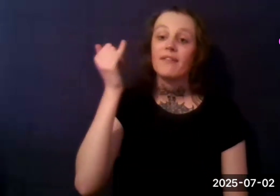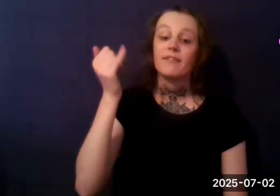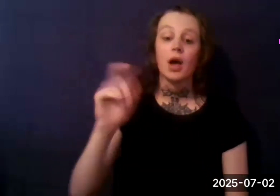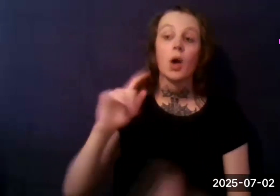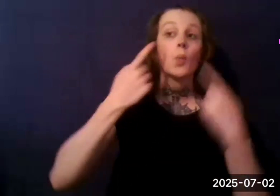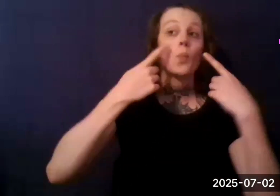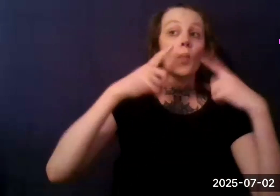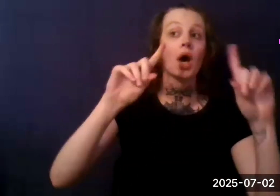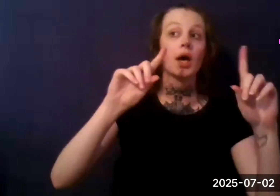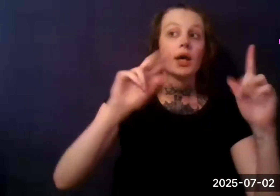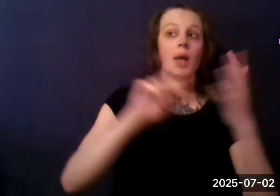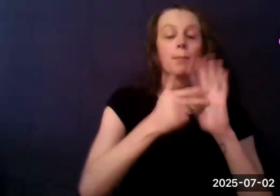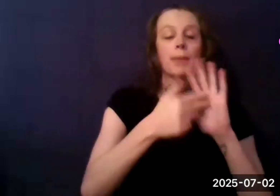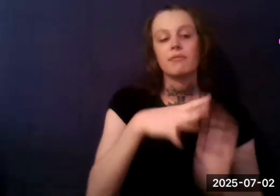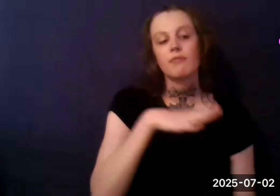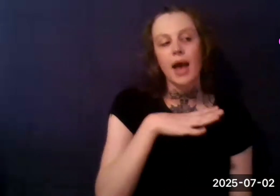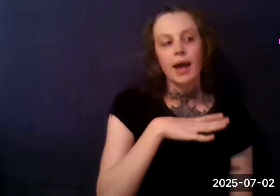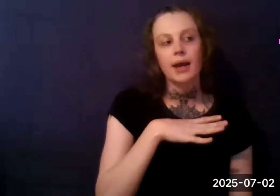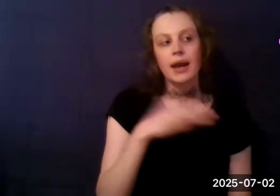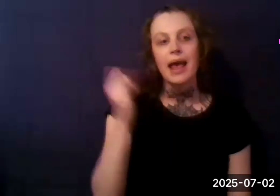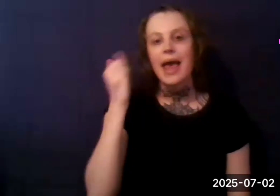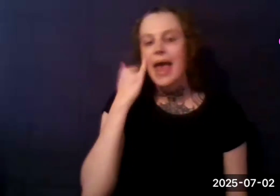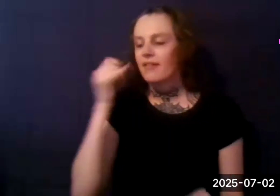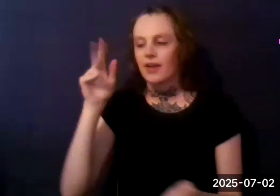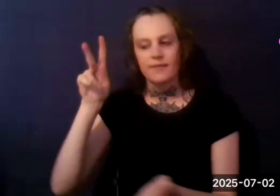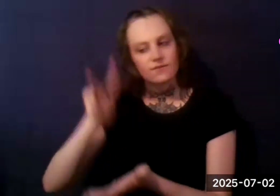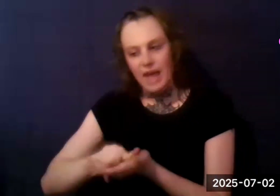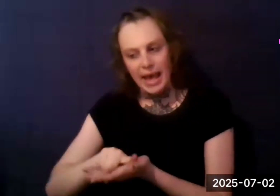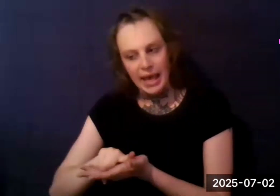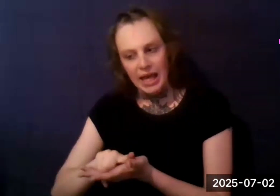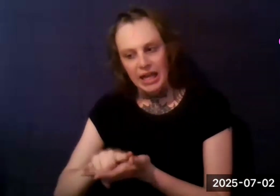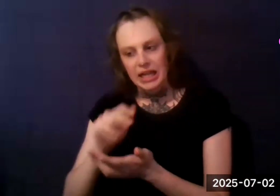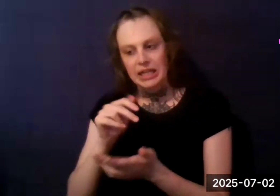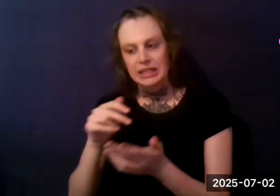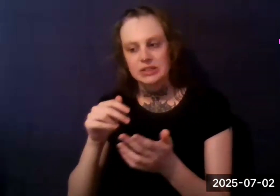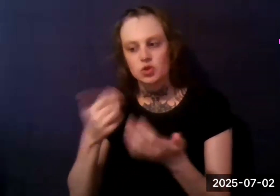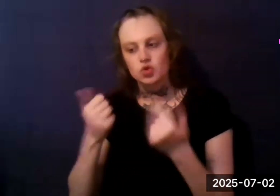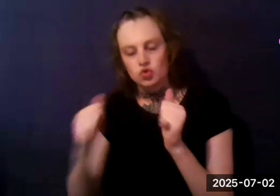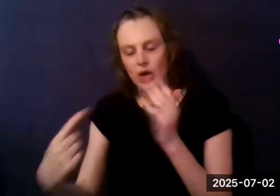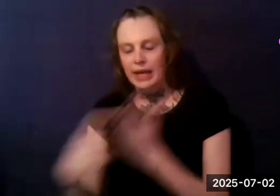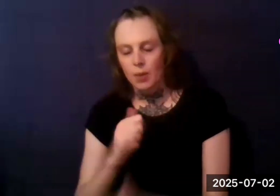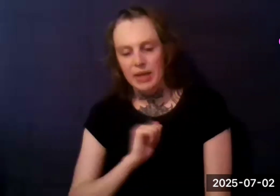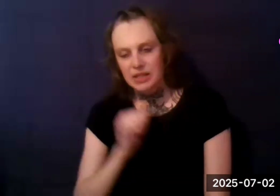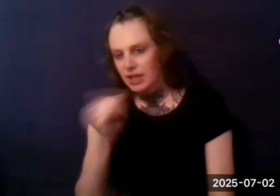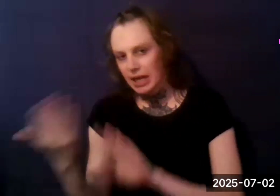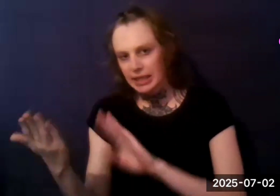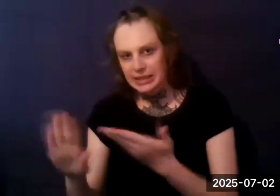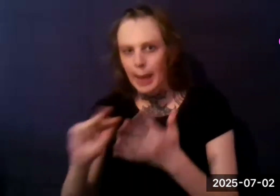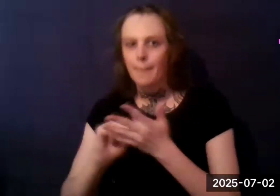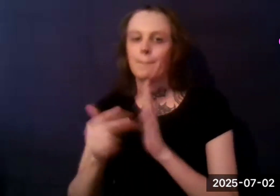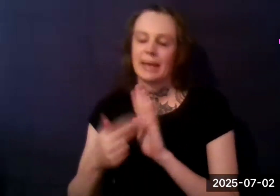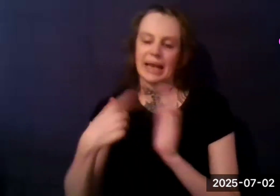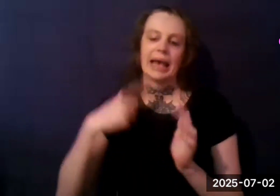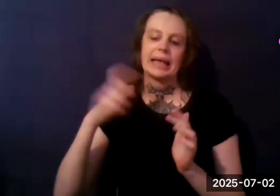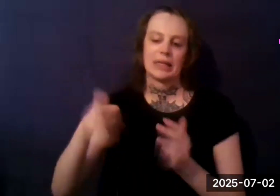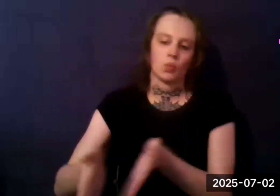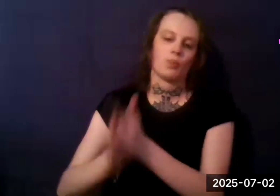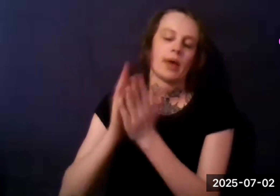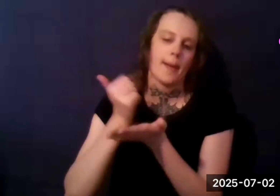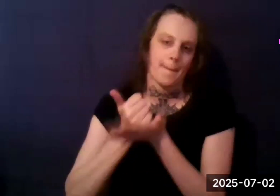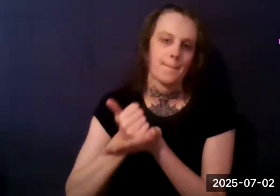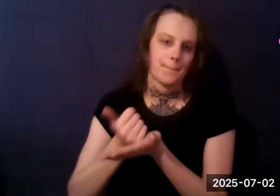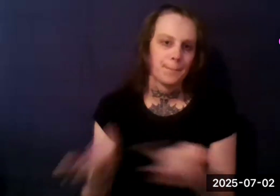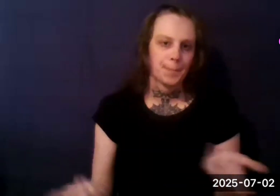doesn't, then that means I need to get help. And I know I can't ask for that help. Like I knew myself at that point. I'd been in therapy a little bit. I'd been through